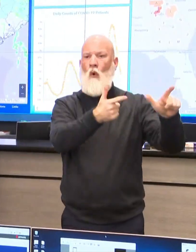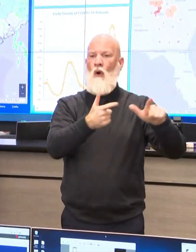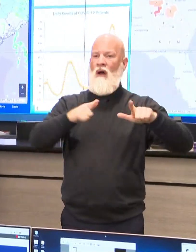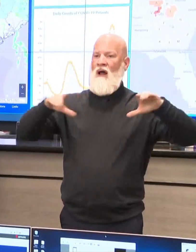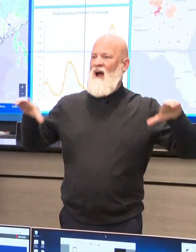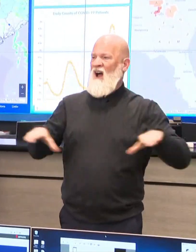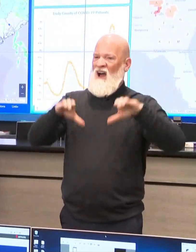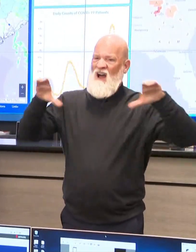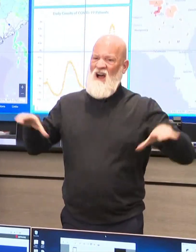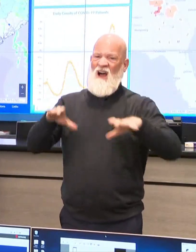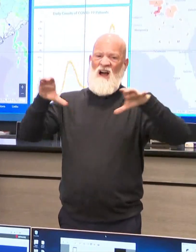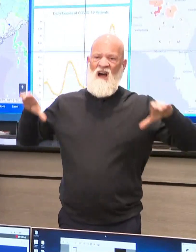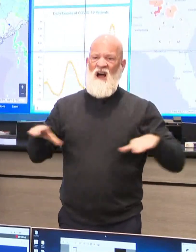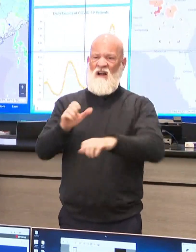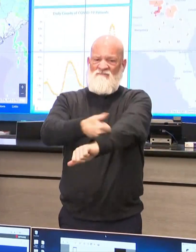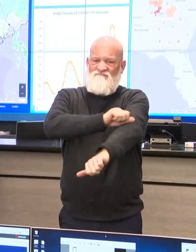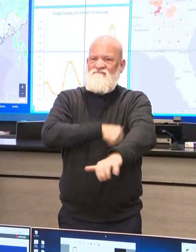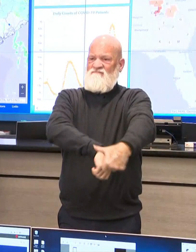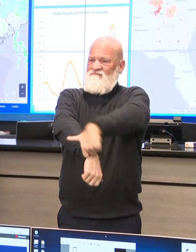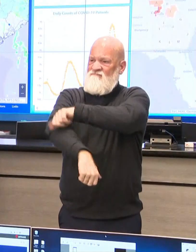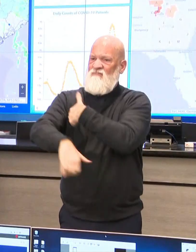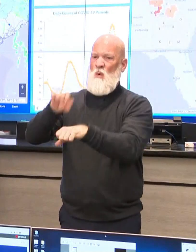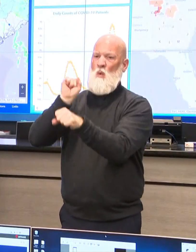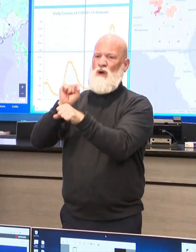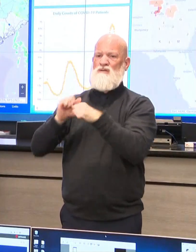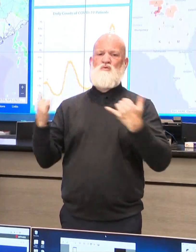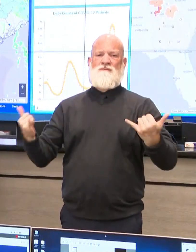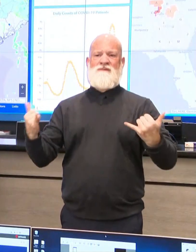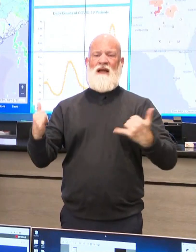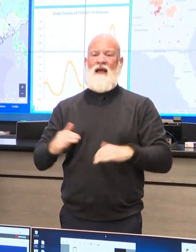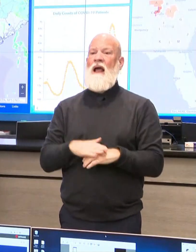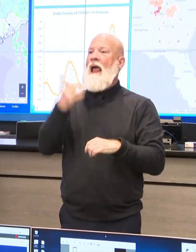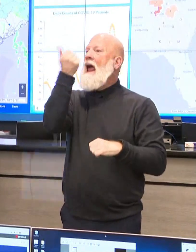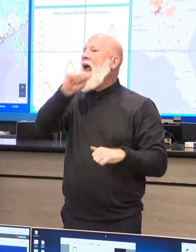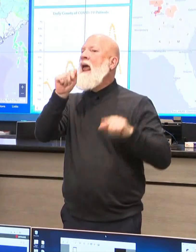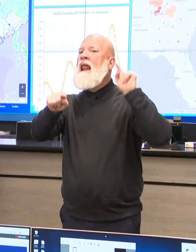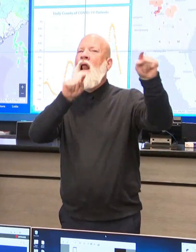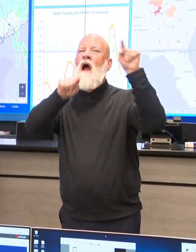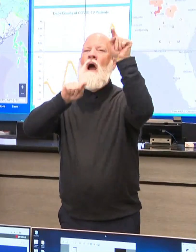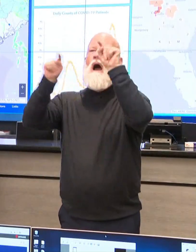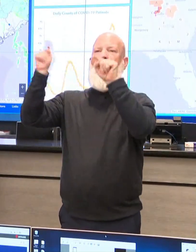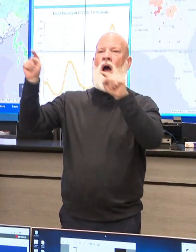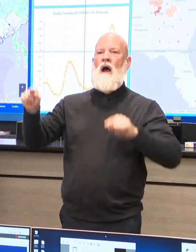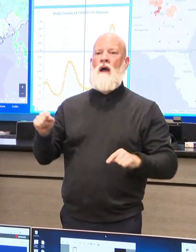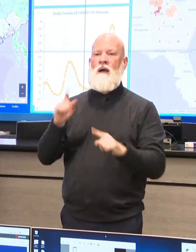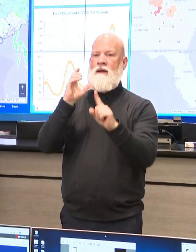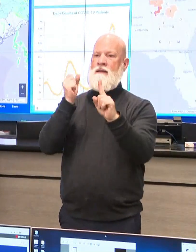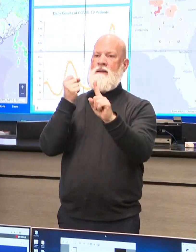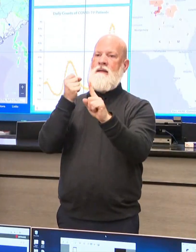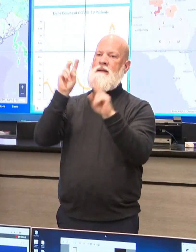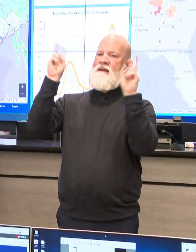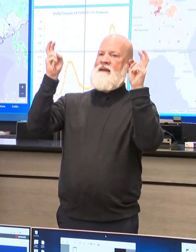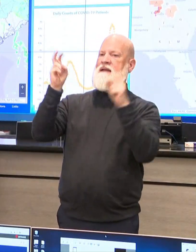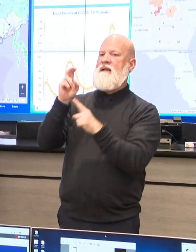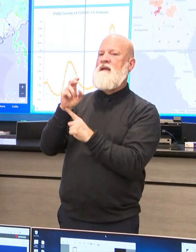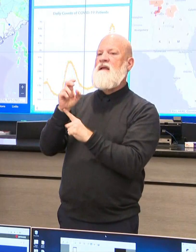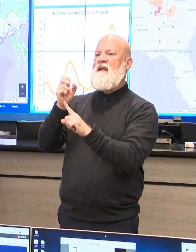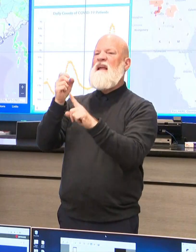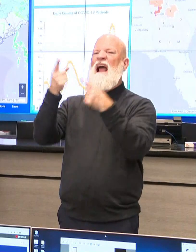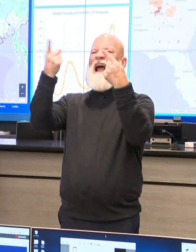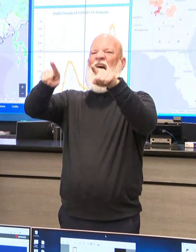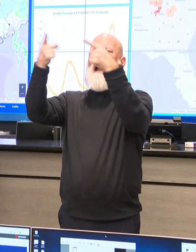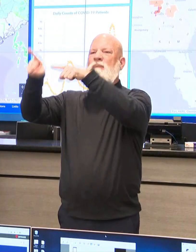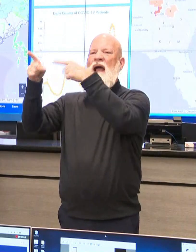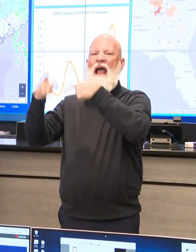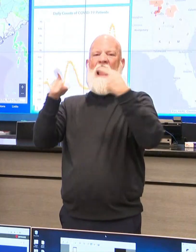week, like any incident command. We're utilizing all our support functions, whether it be our law enforcement, our DOT, our